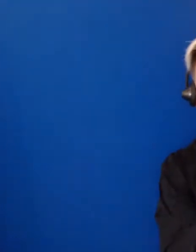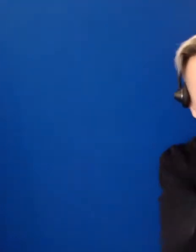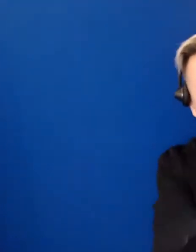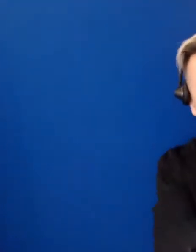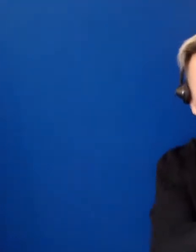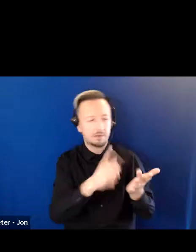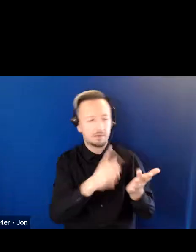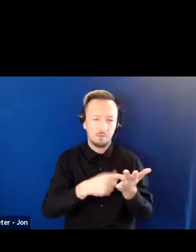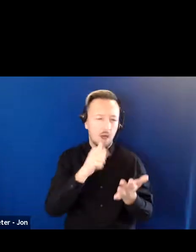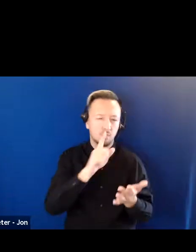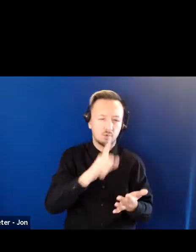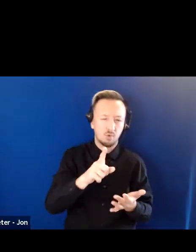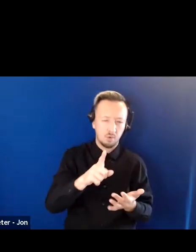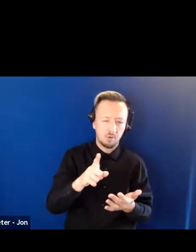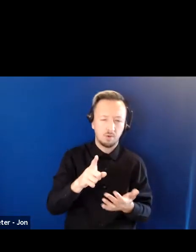I think, I